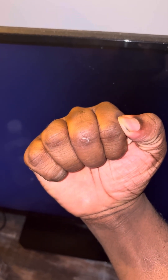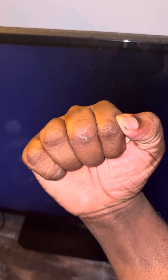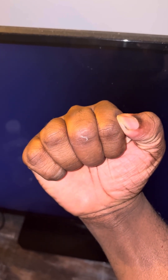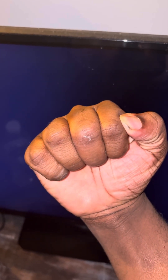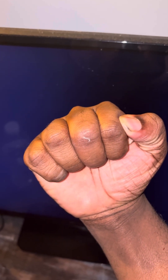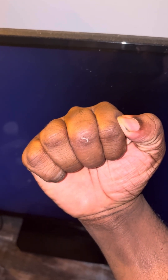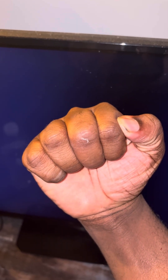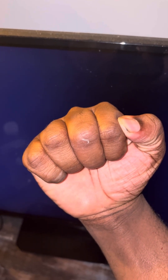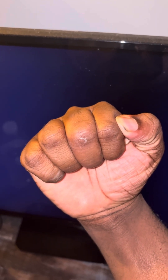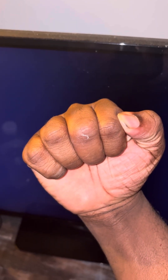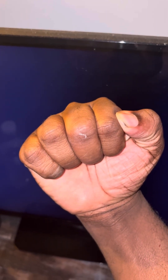S,